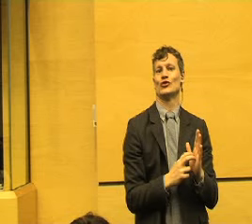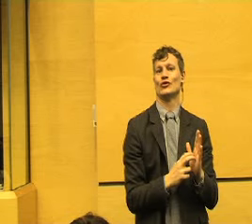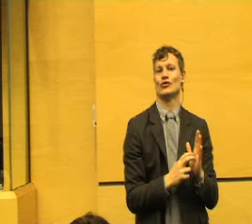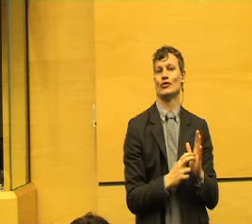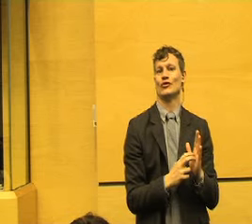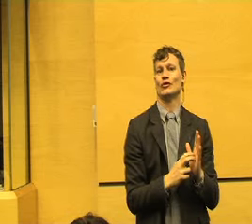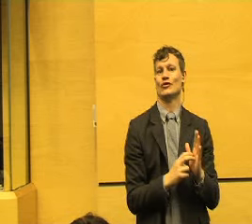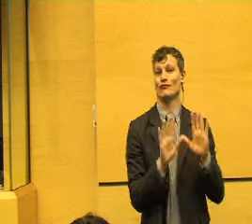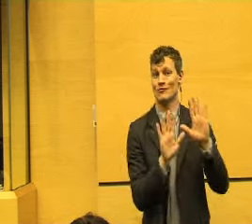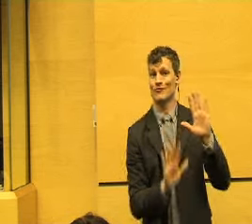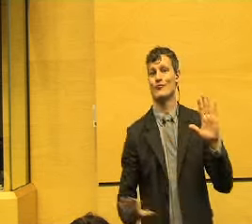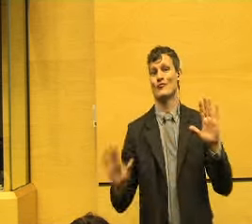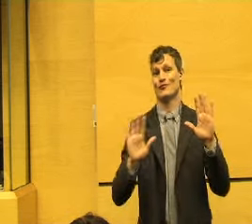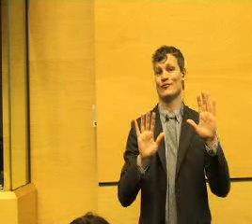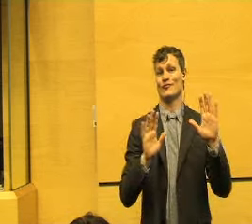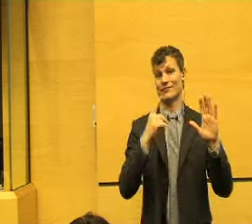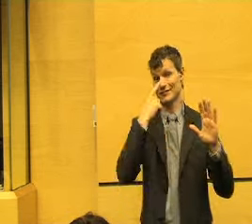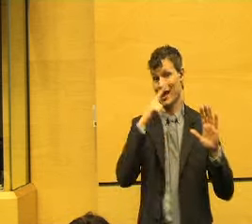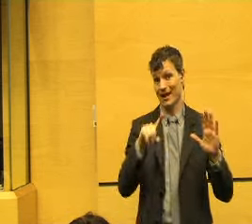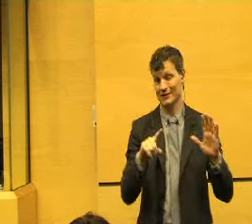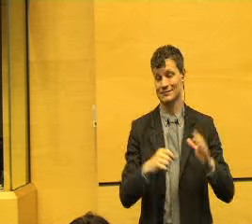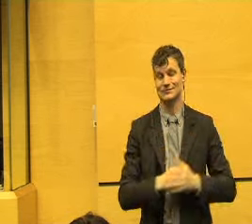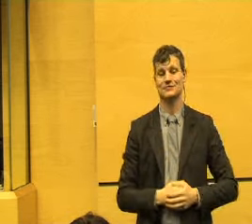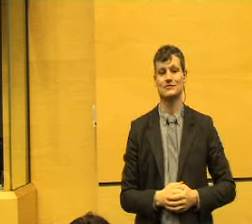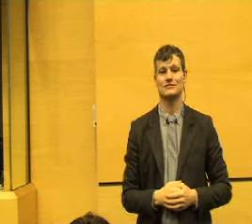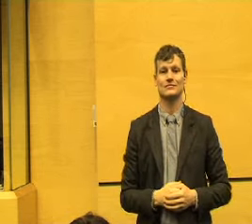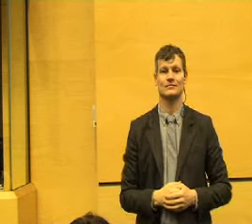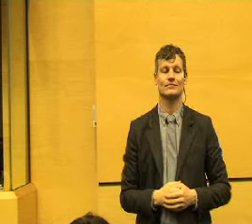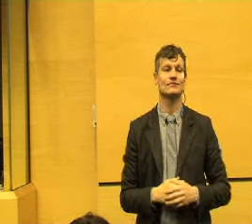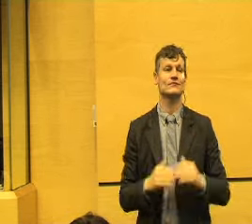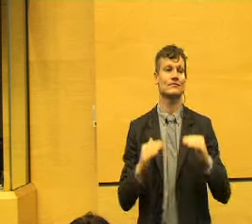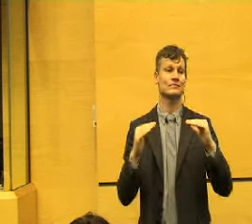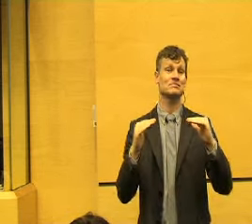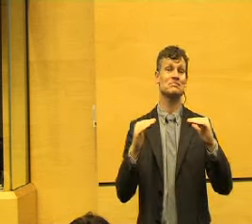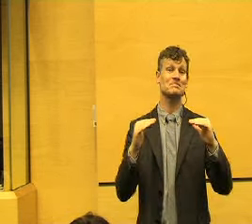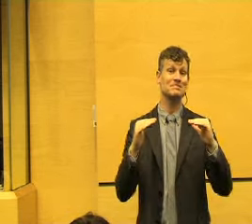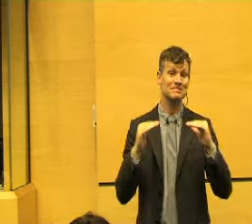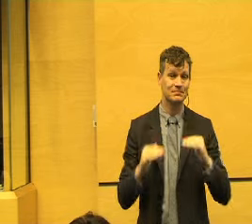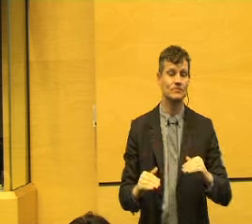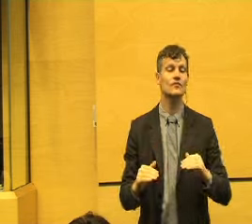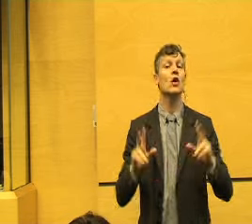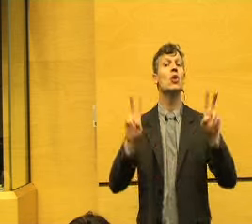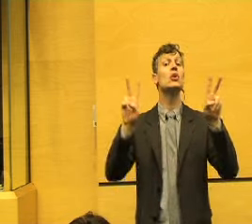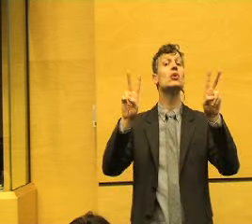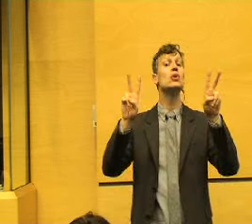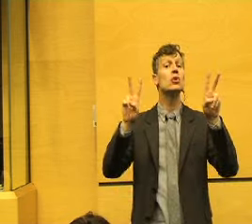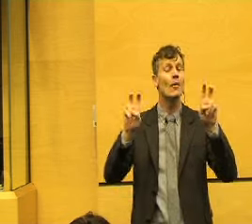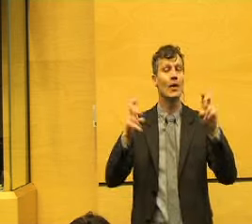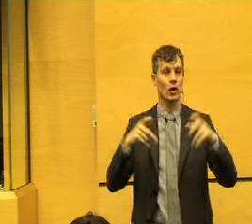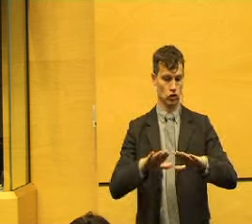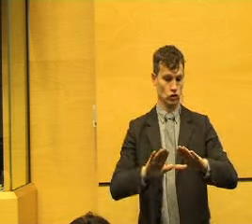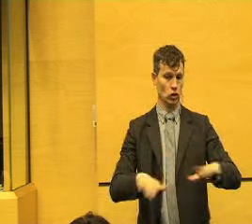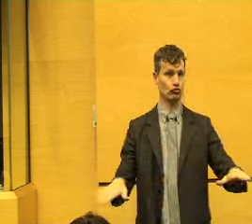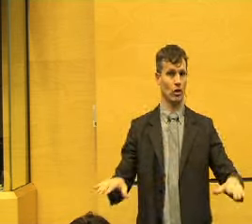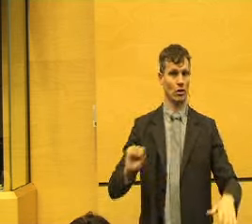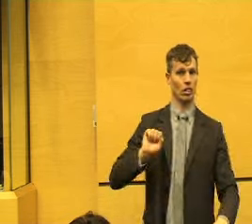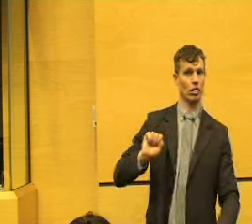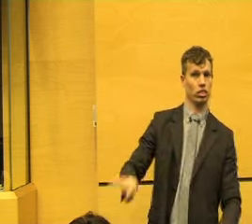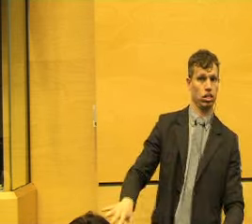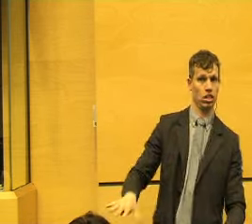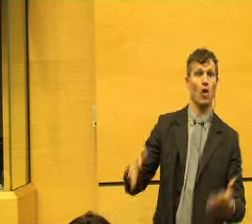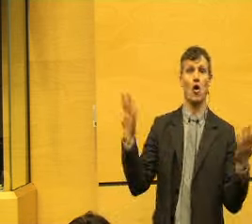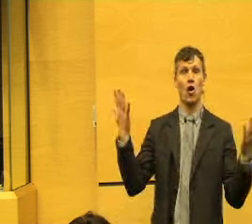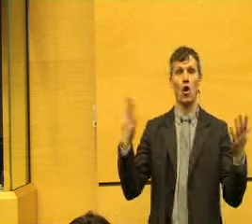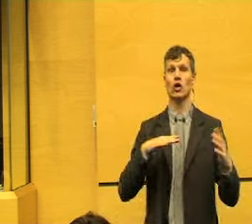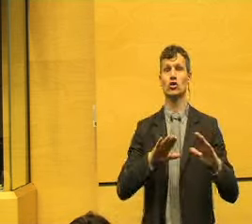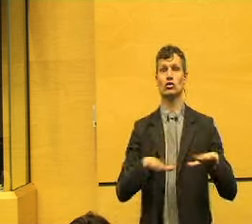area. About the abandonment of children and trafficking of children with disabilities, on the legal